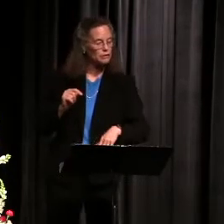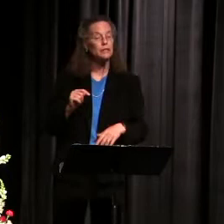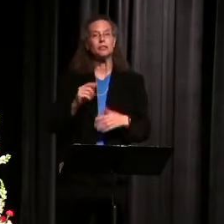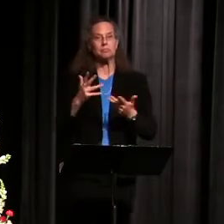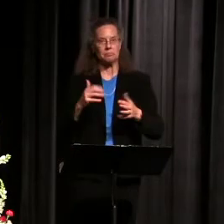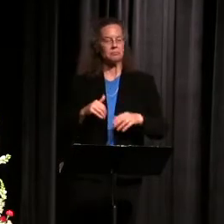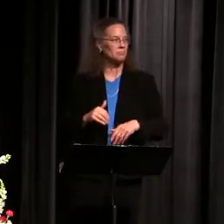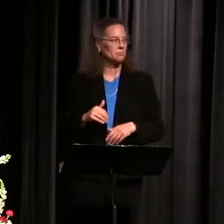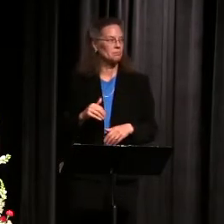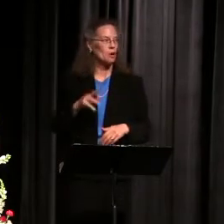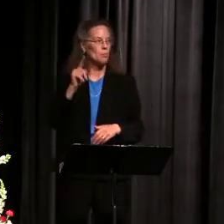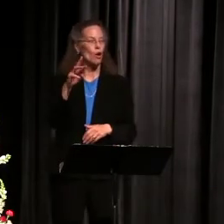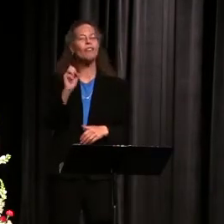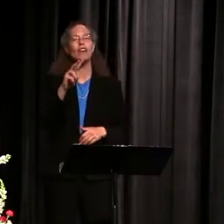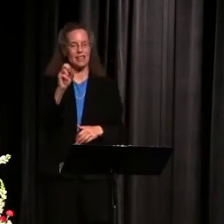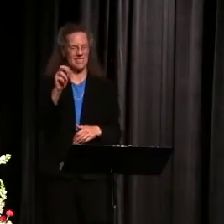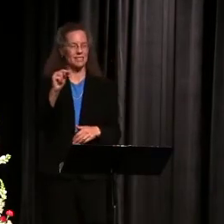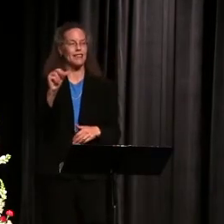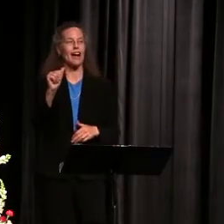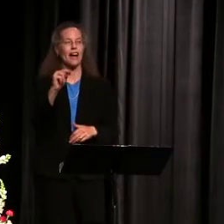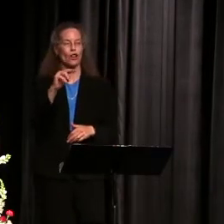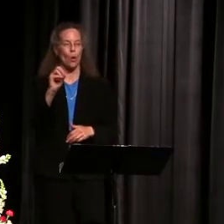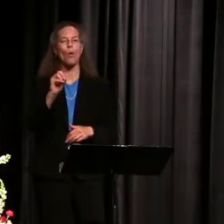of 2020. Mr. Provenzano.